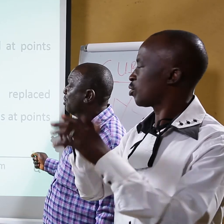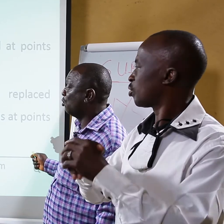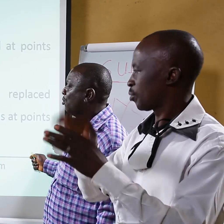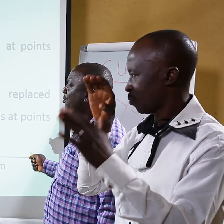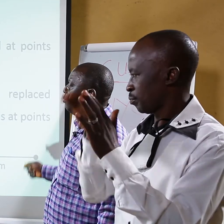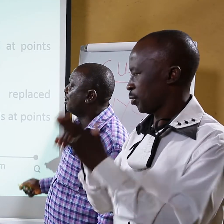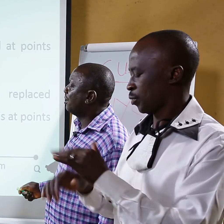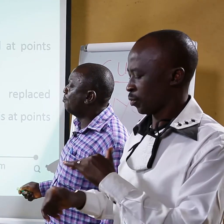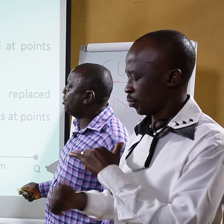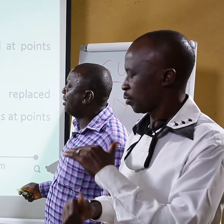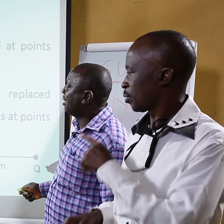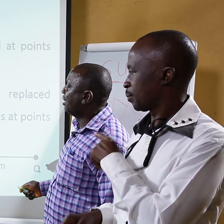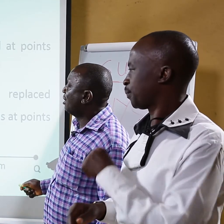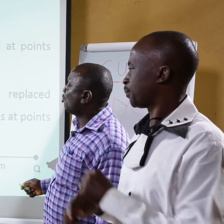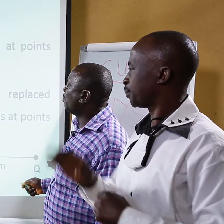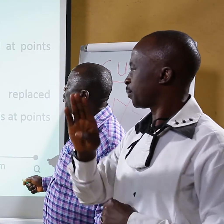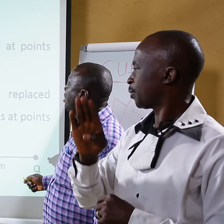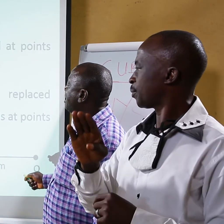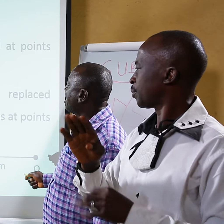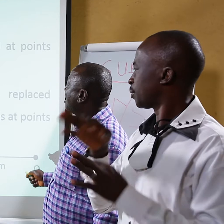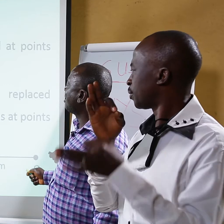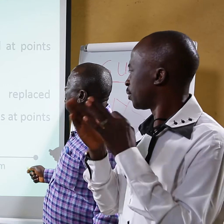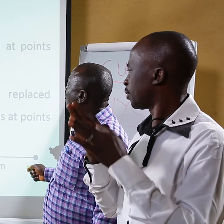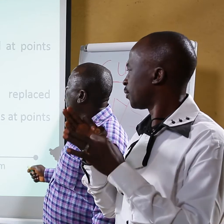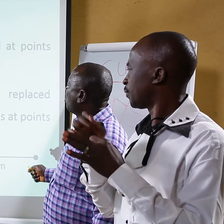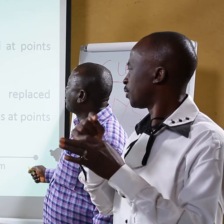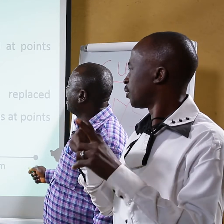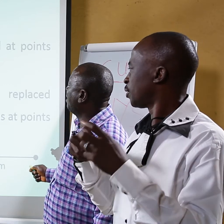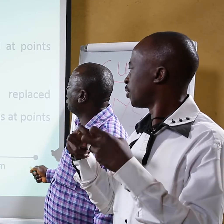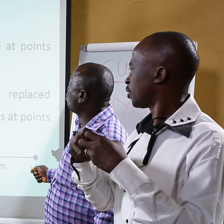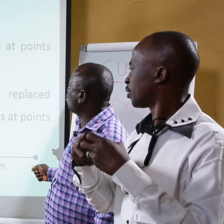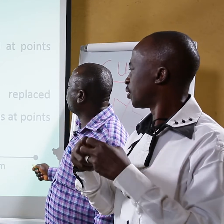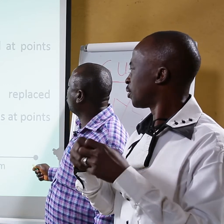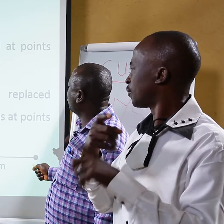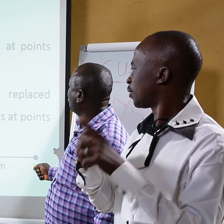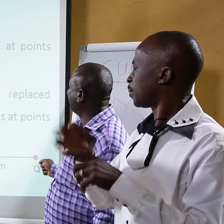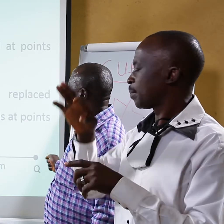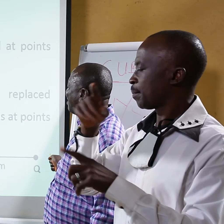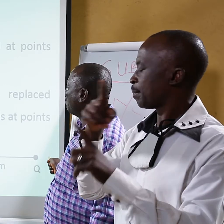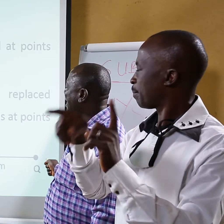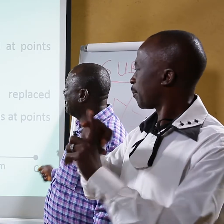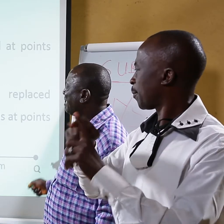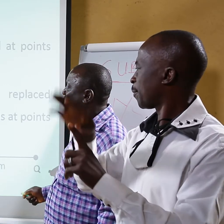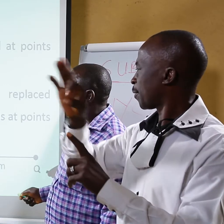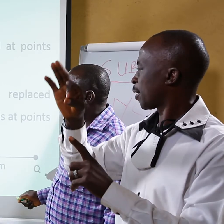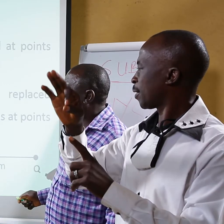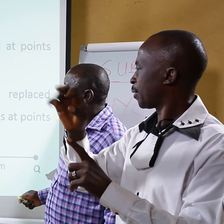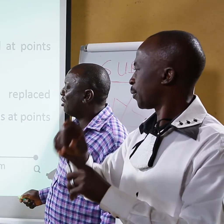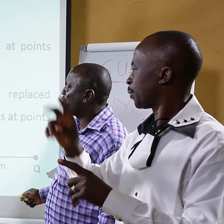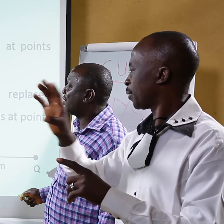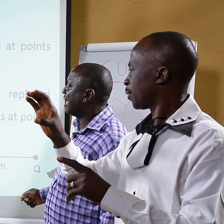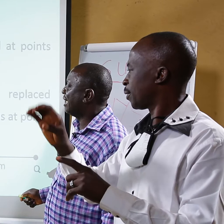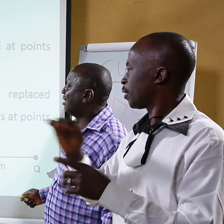figure below. B. Suppose the charge plus 9 microcoulomb is replaced